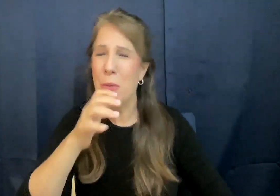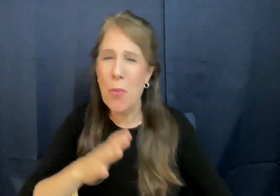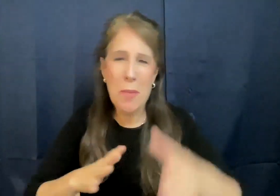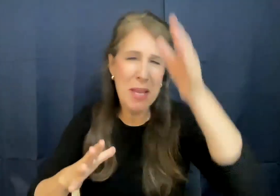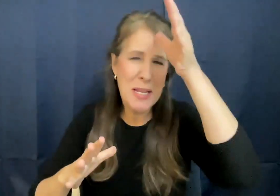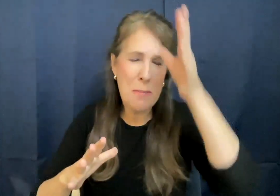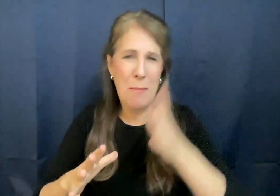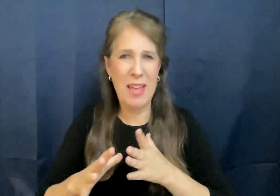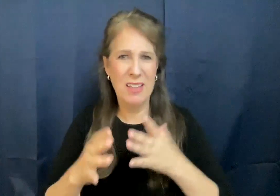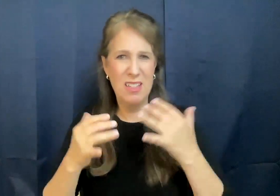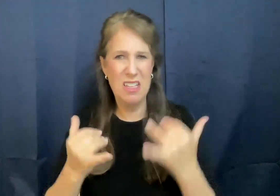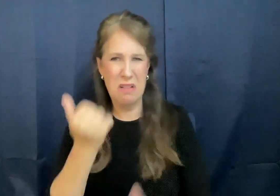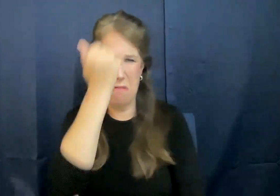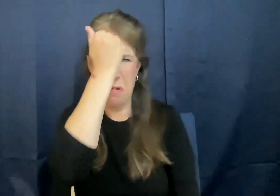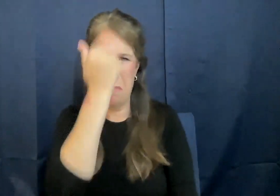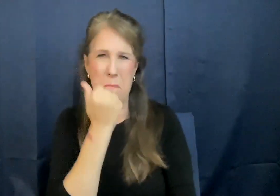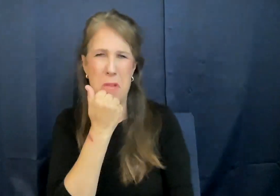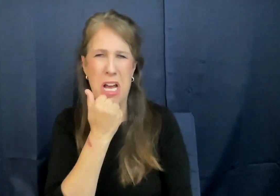viciously held hostage by Hamas,